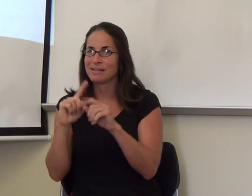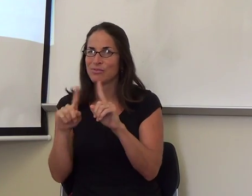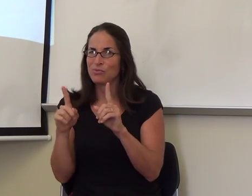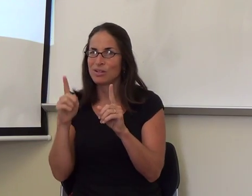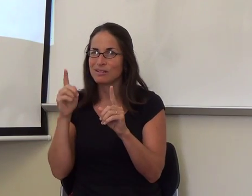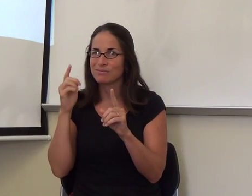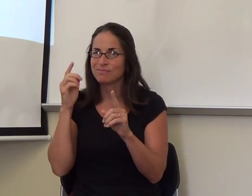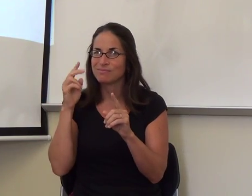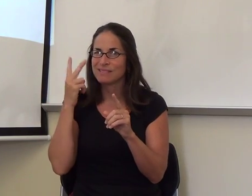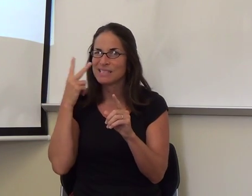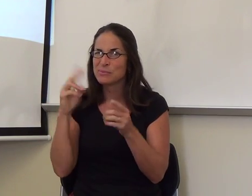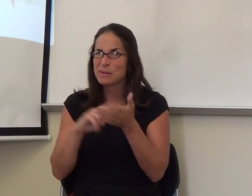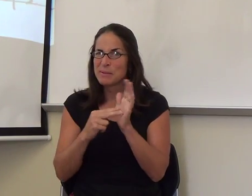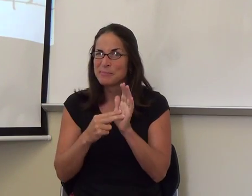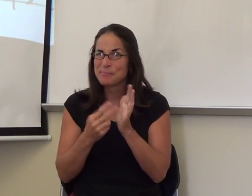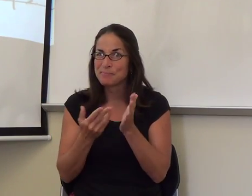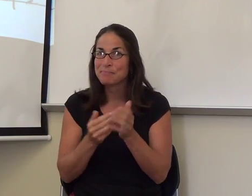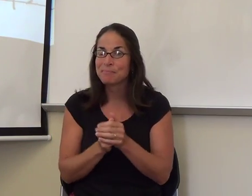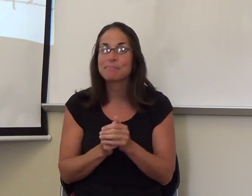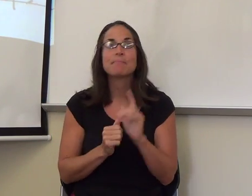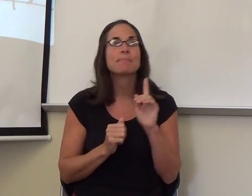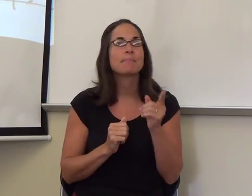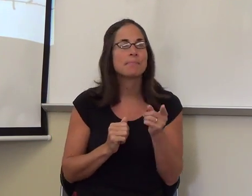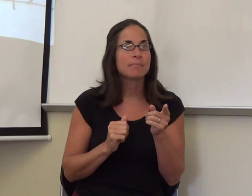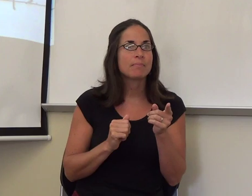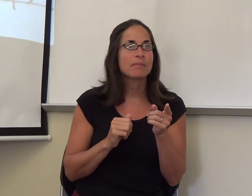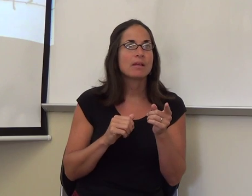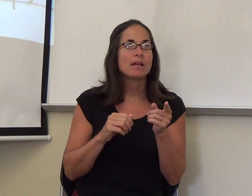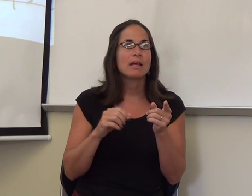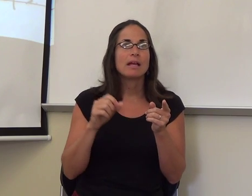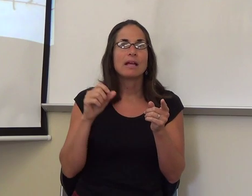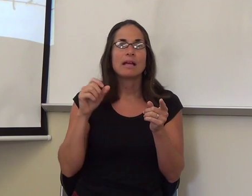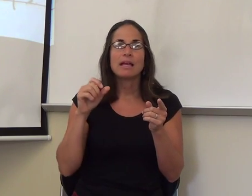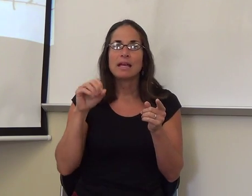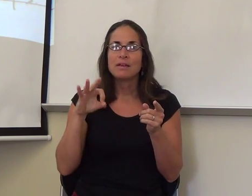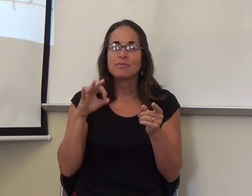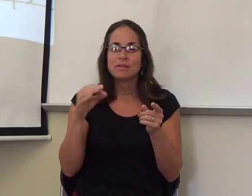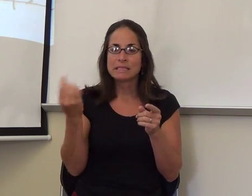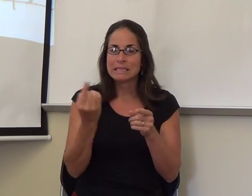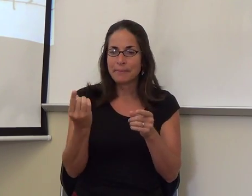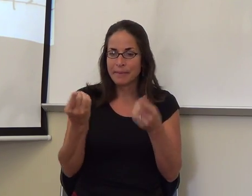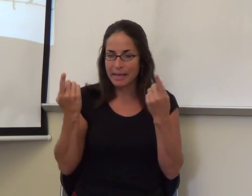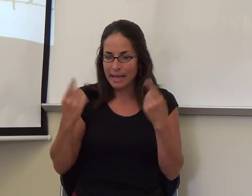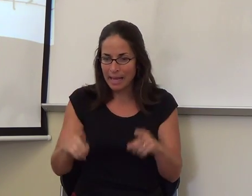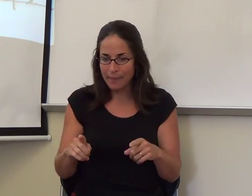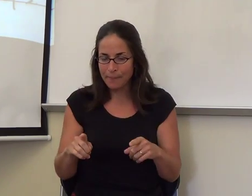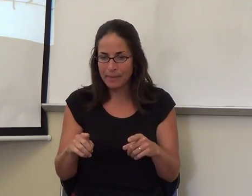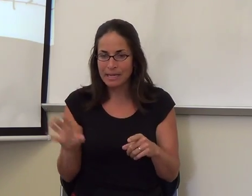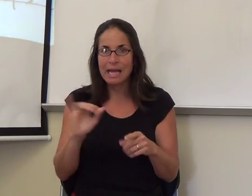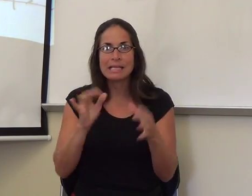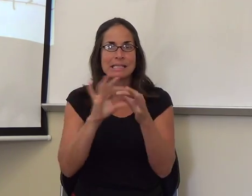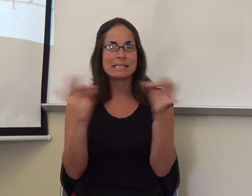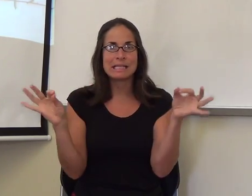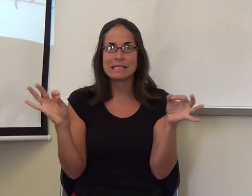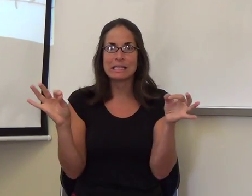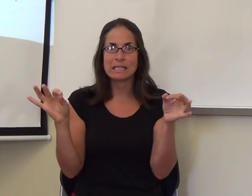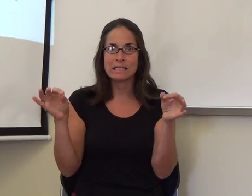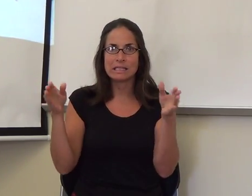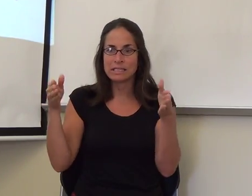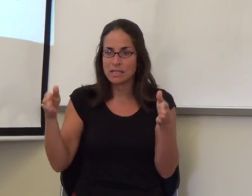Yeah, okay. So if it was just something happened, if that was just a sentence, that would be, Just this would,